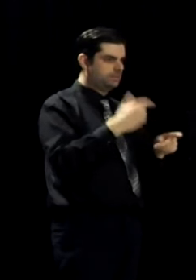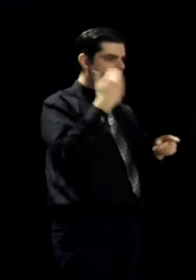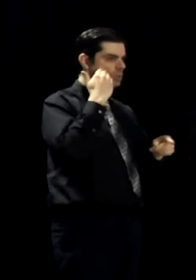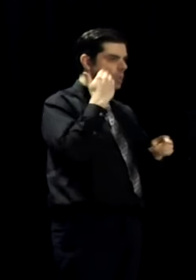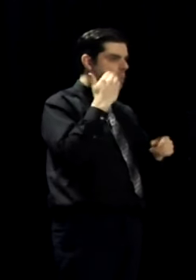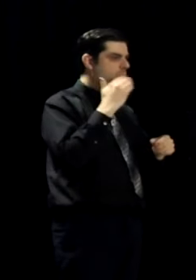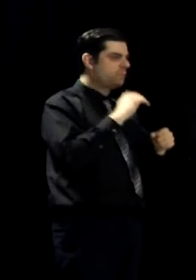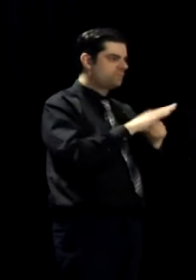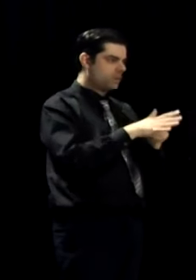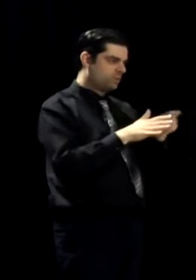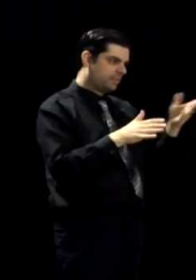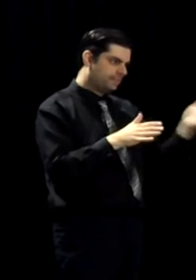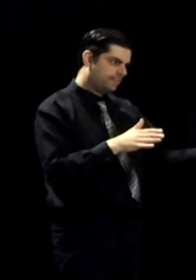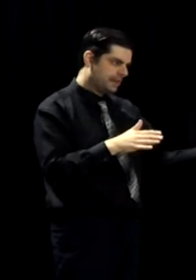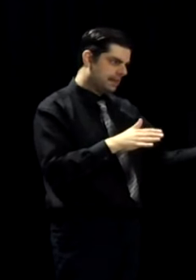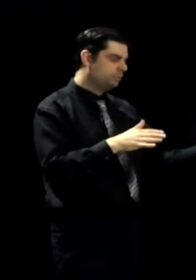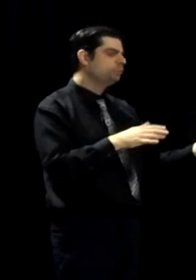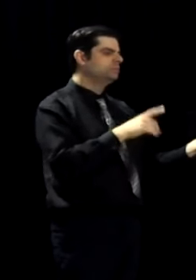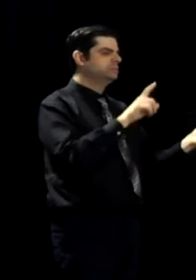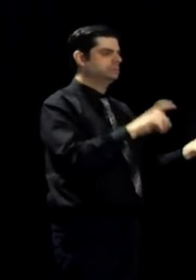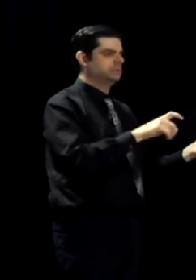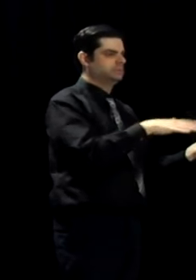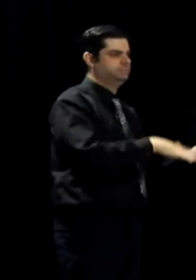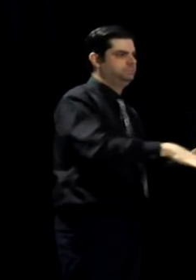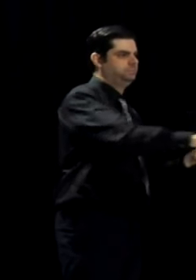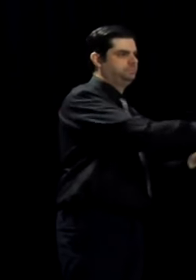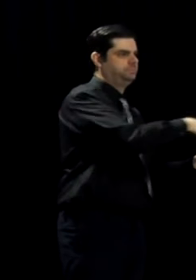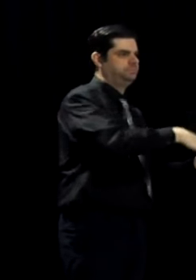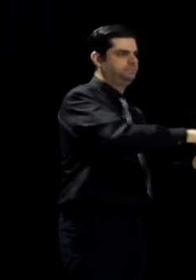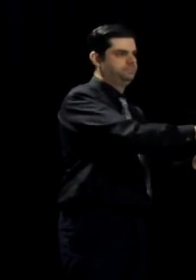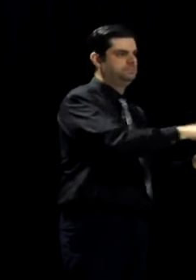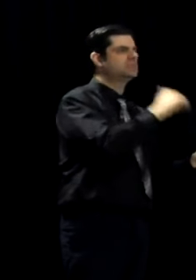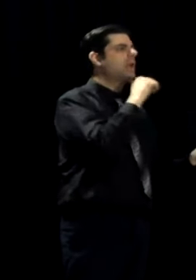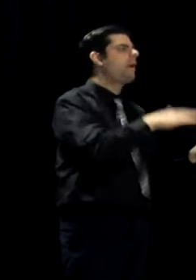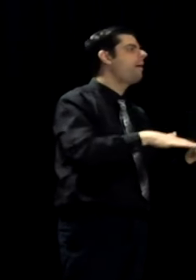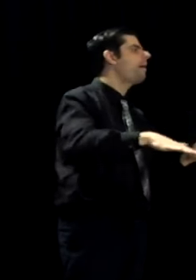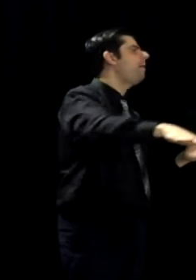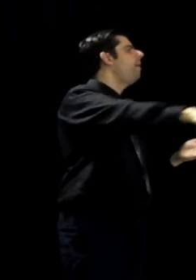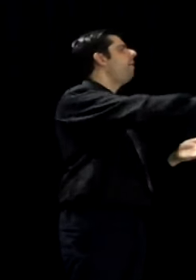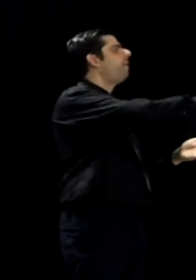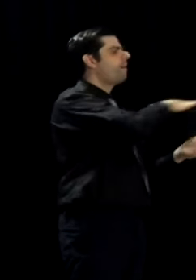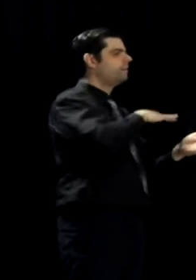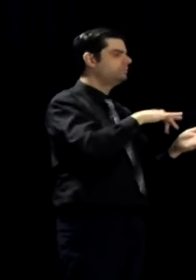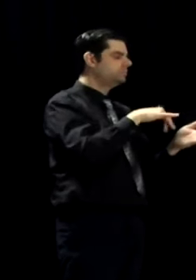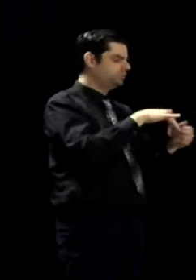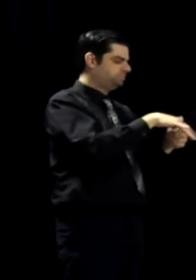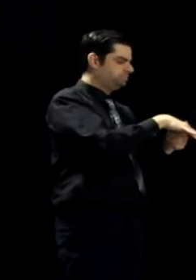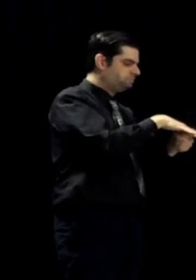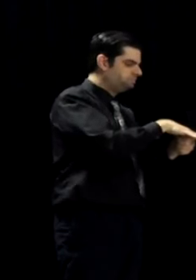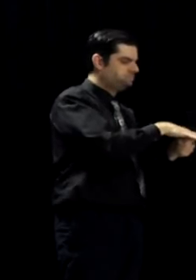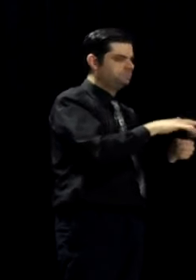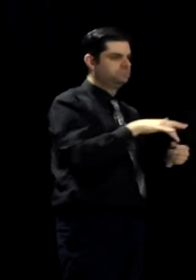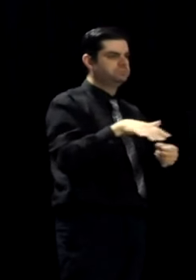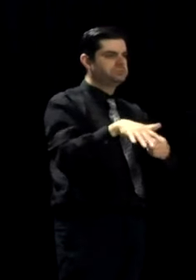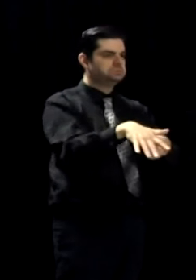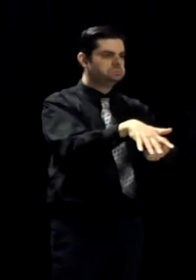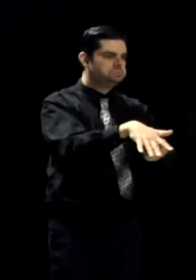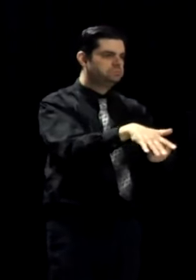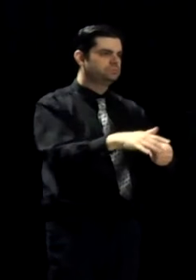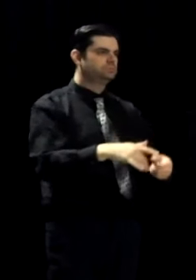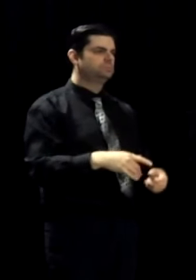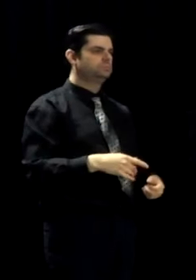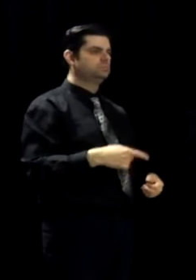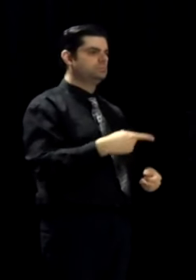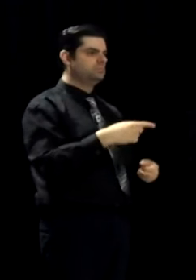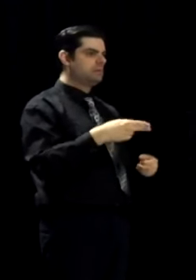look at who we're proactive testing, we're proactive testing the spots where the highest probability of finding the